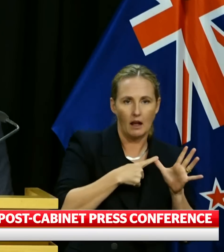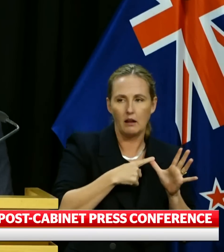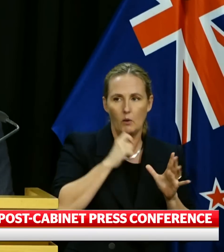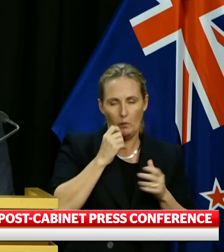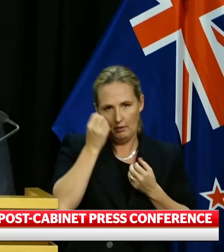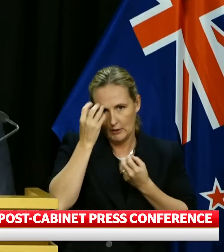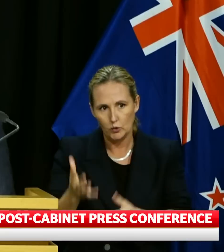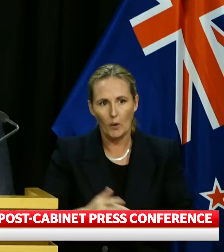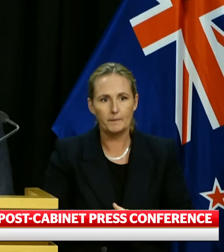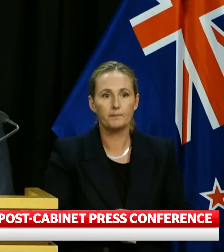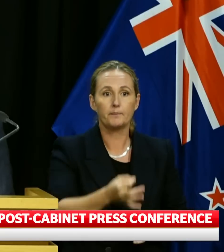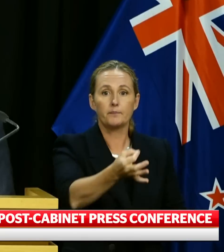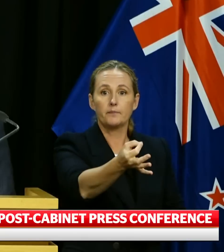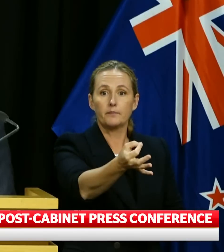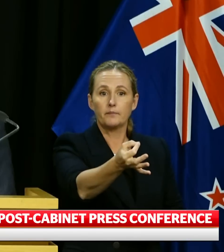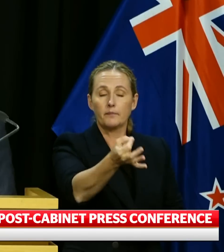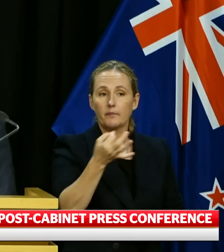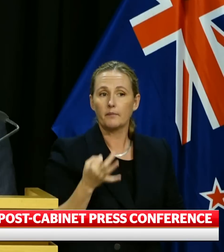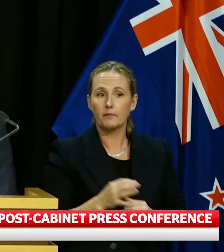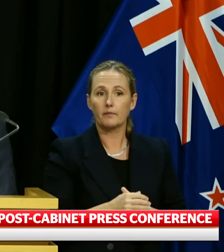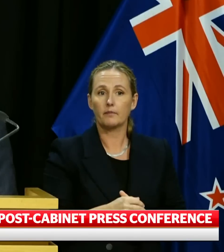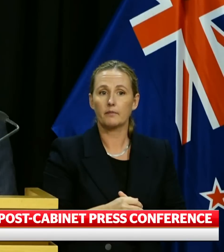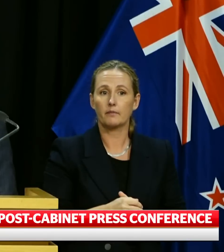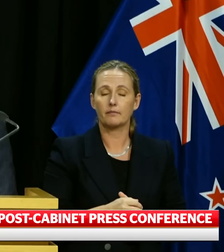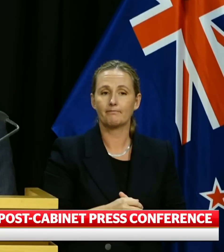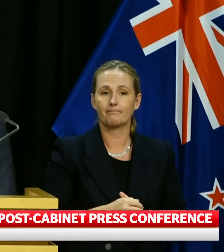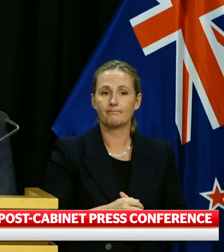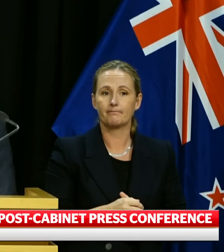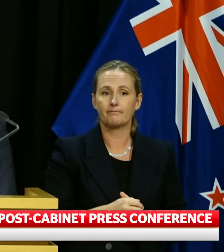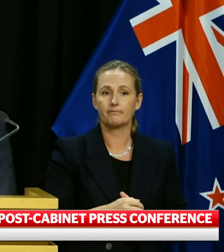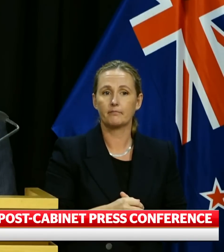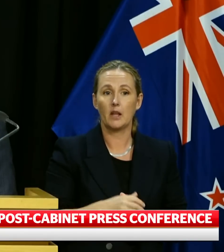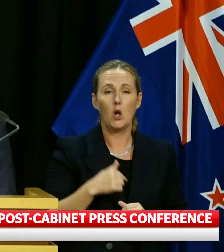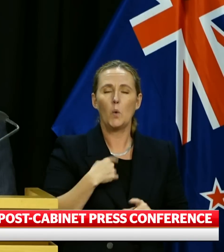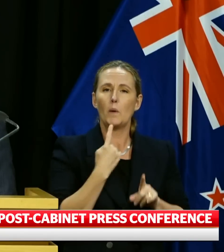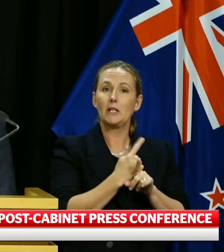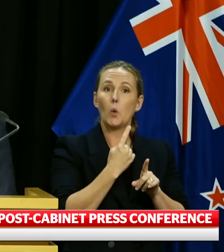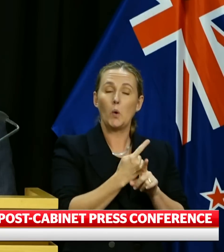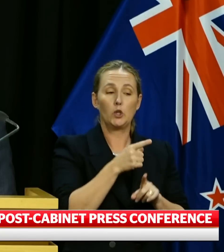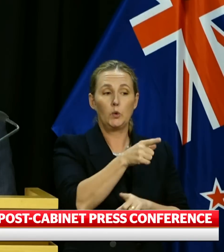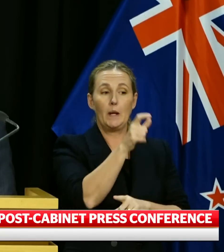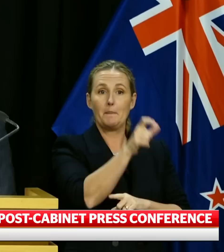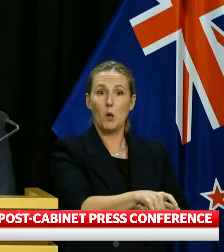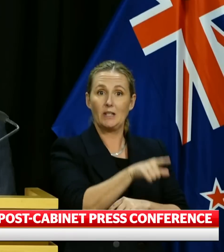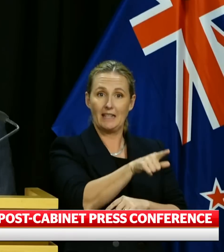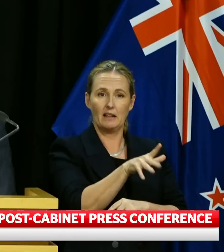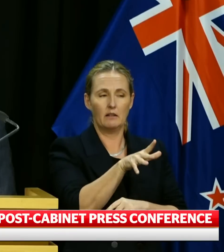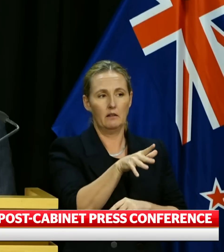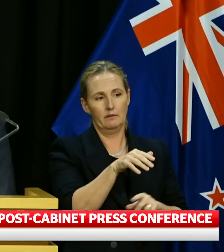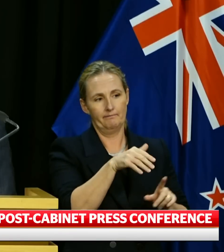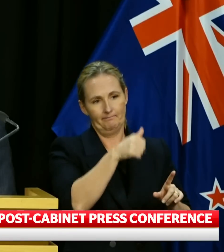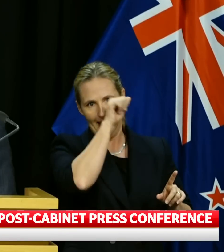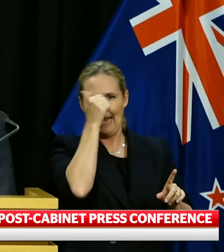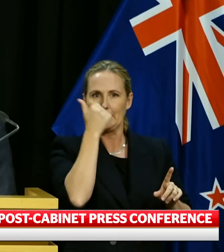of the family violence advocates that we spoke to said what Marama Davidson said. There were no lies in it.